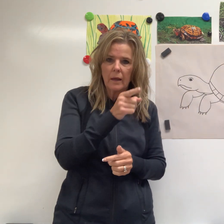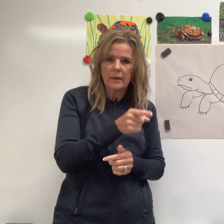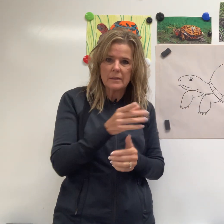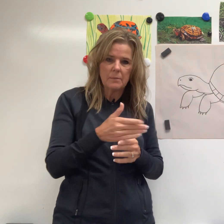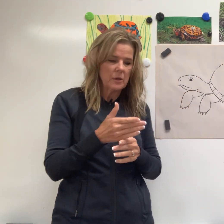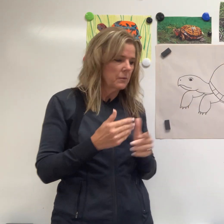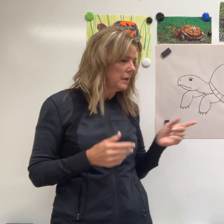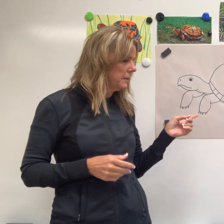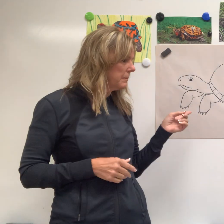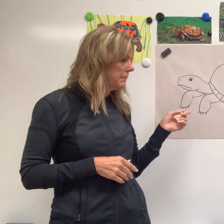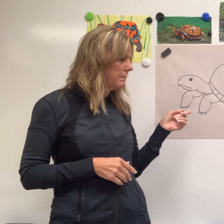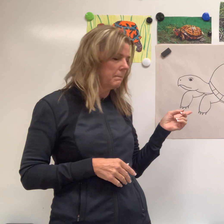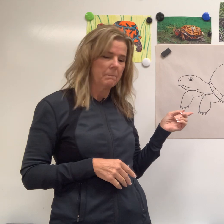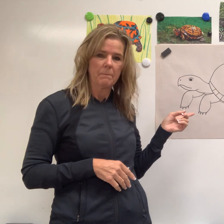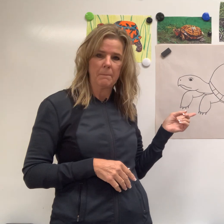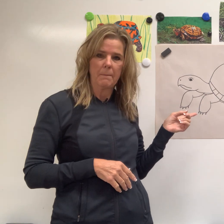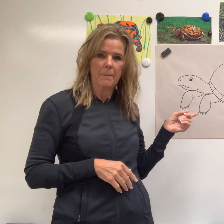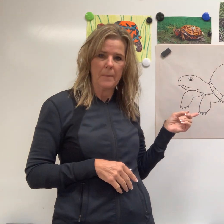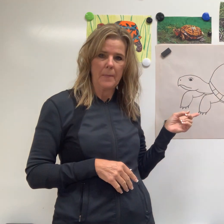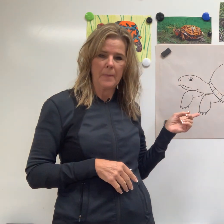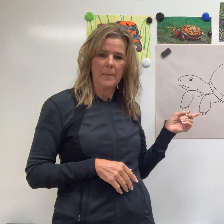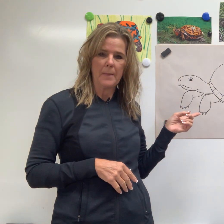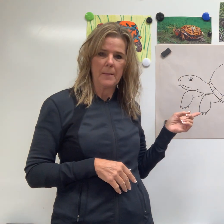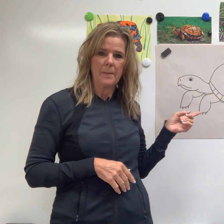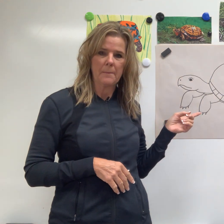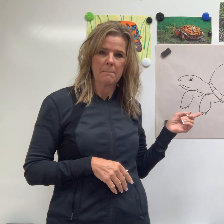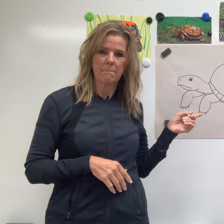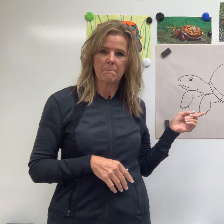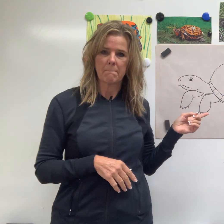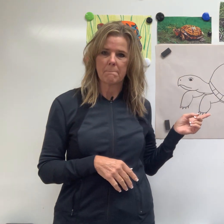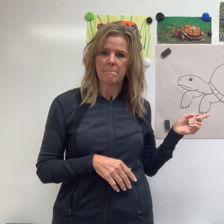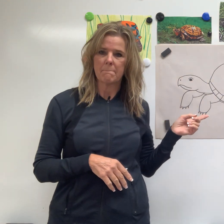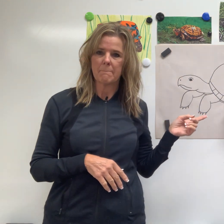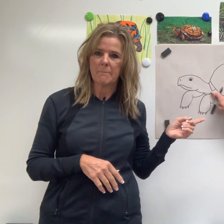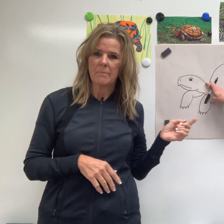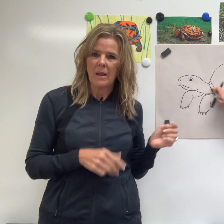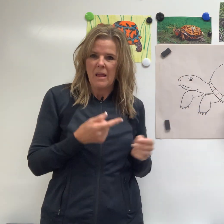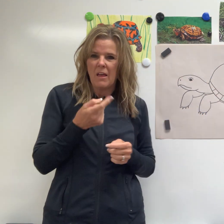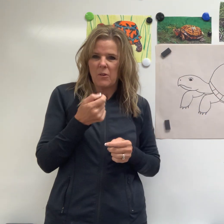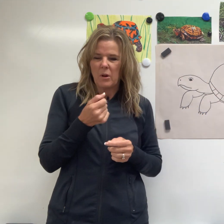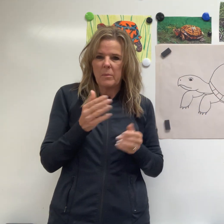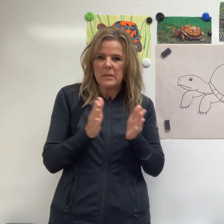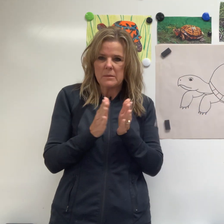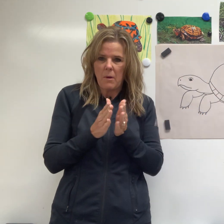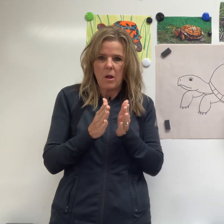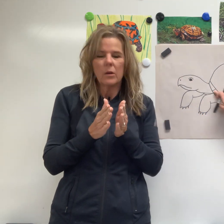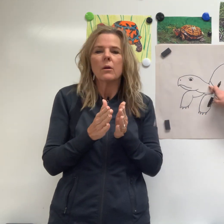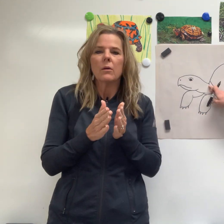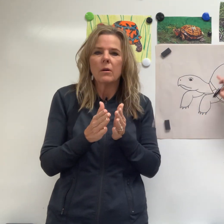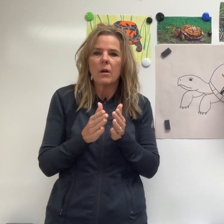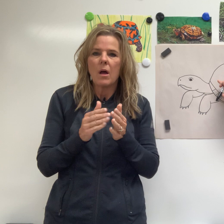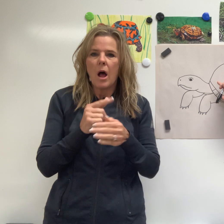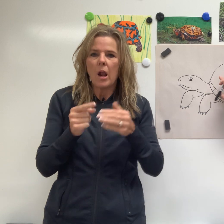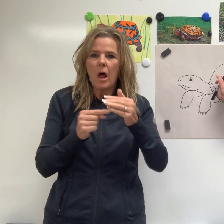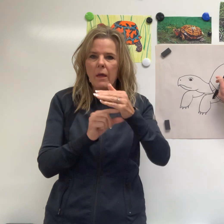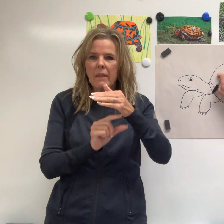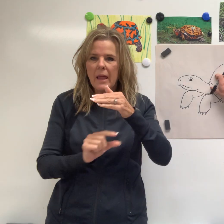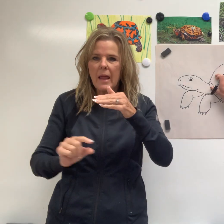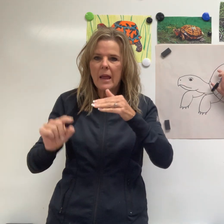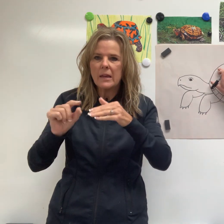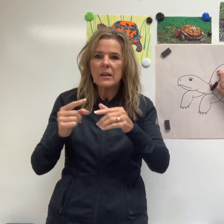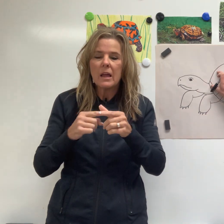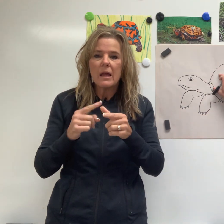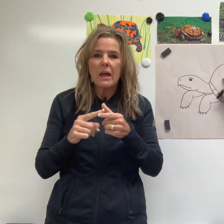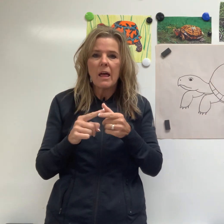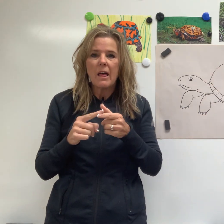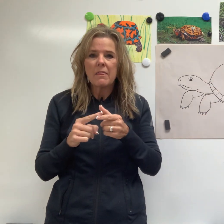between those 2 curve lines. Okay, they're a little bit smaller along that edge. Then